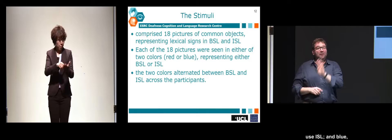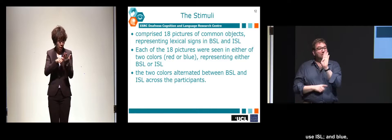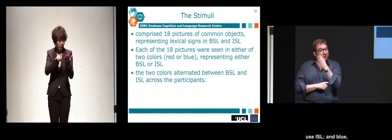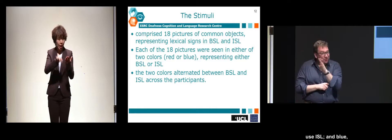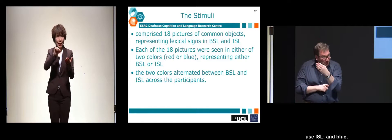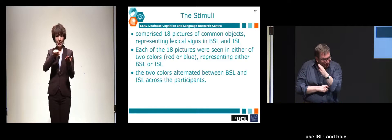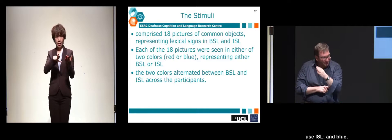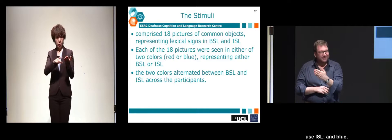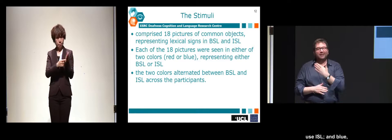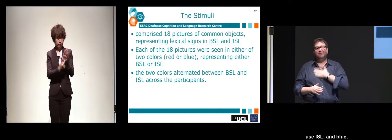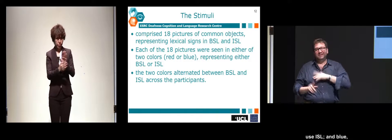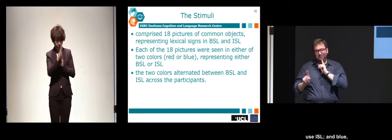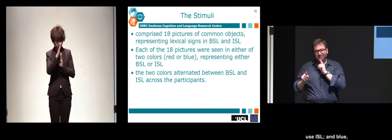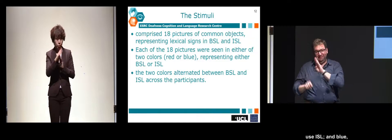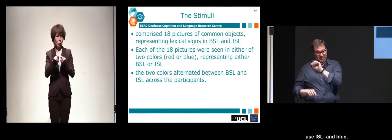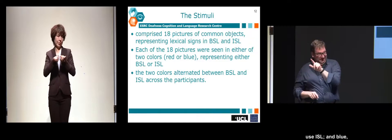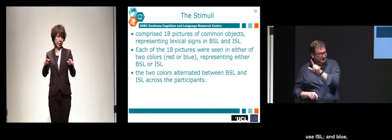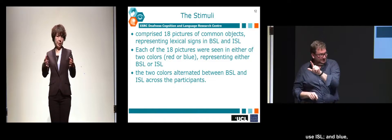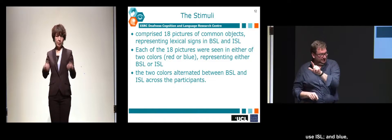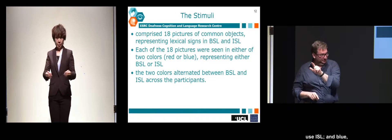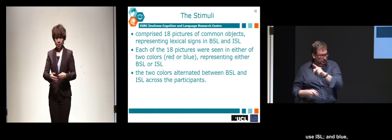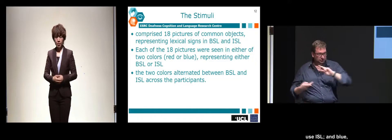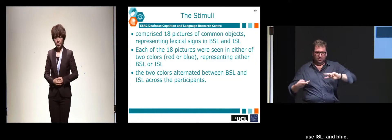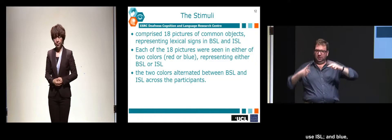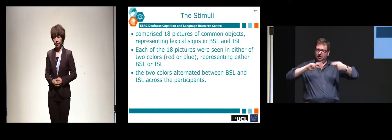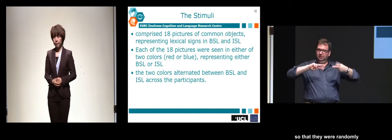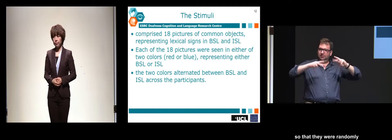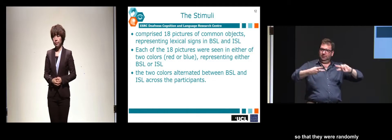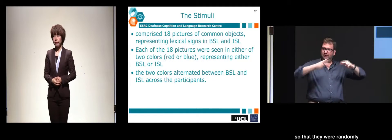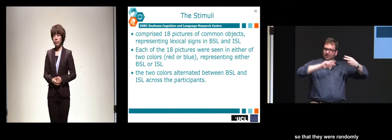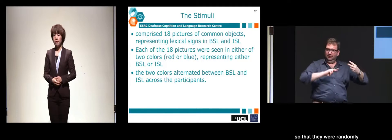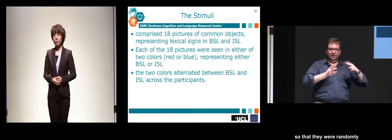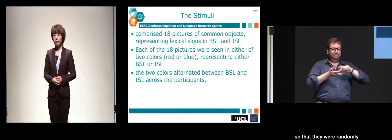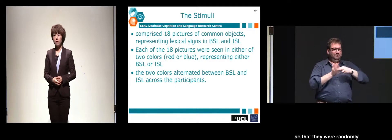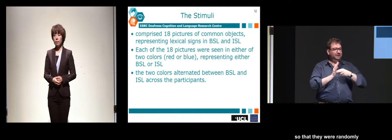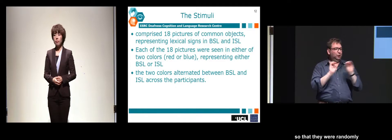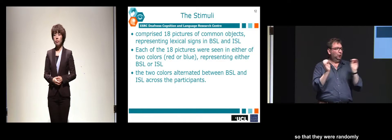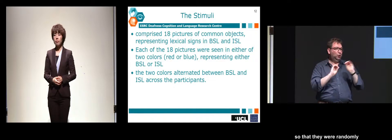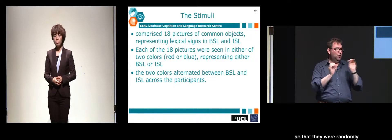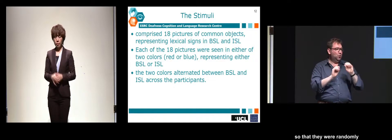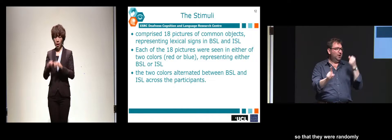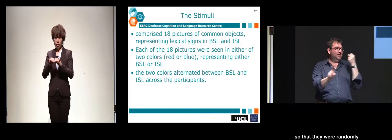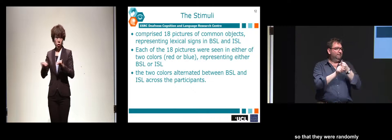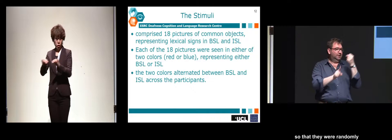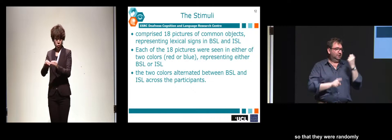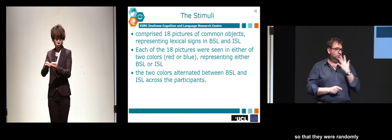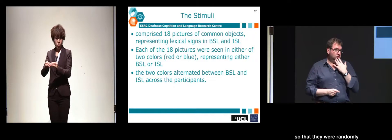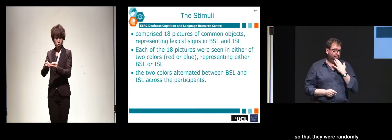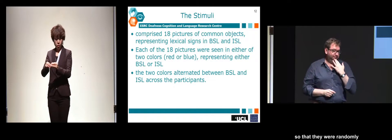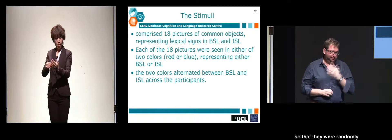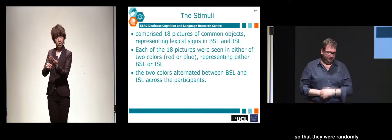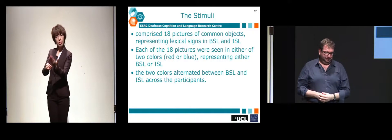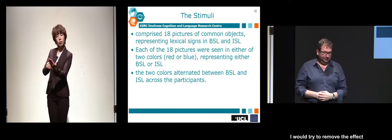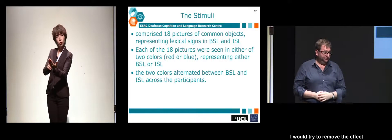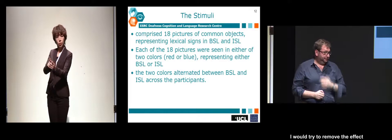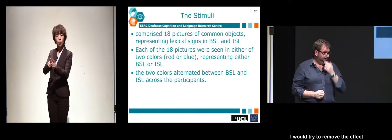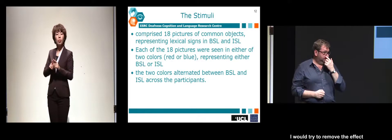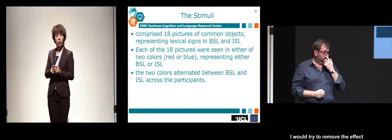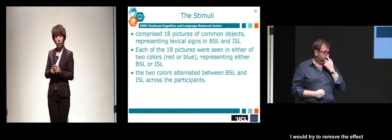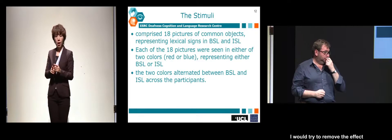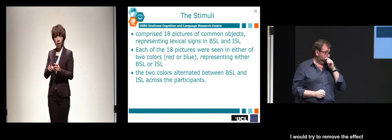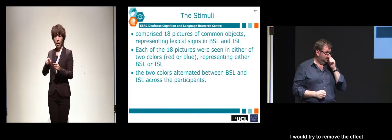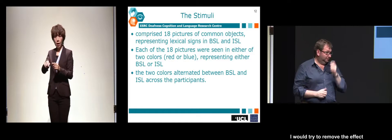ISL, and blue, use BSL, so that they were randomly assigned the colors, and